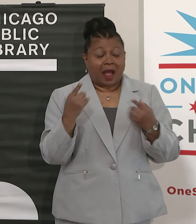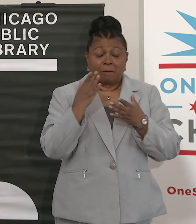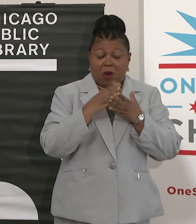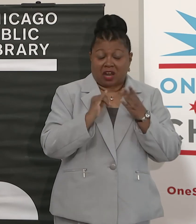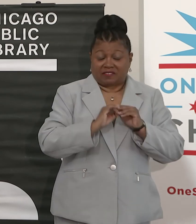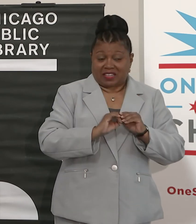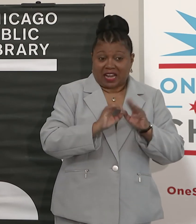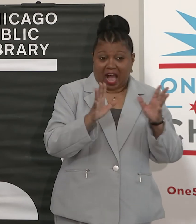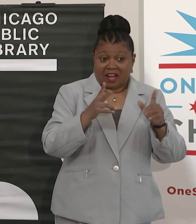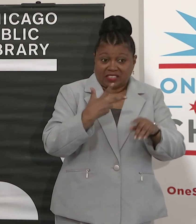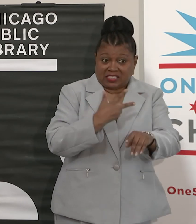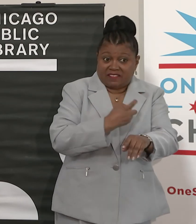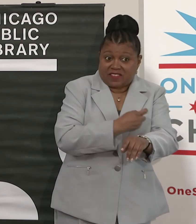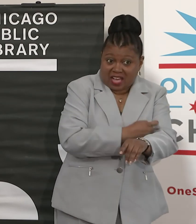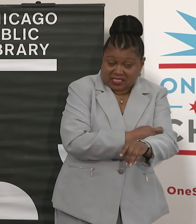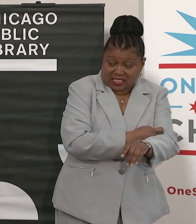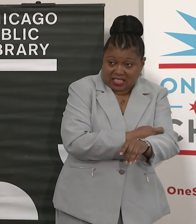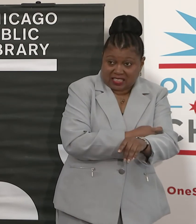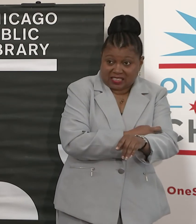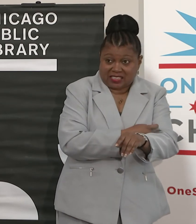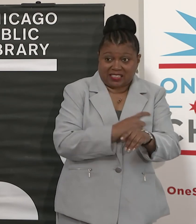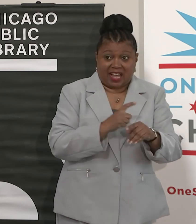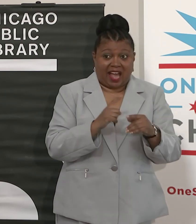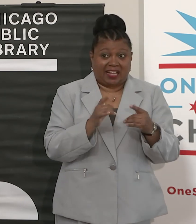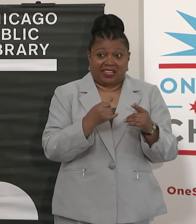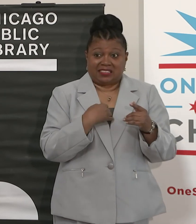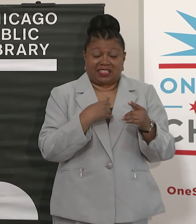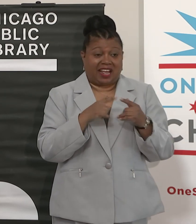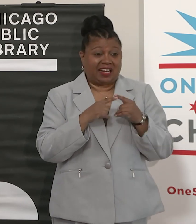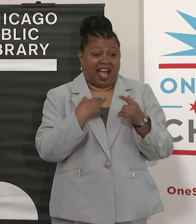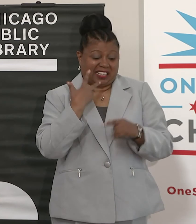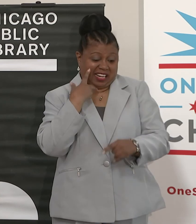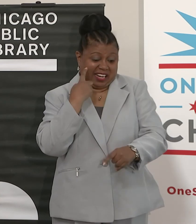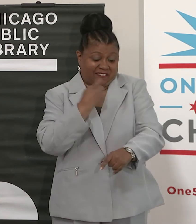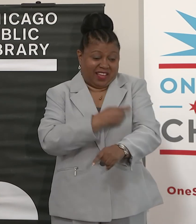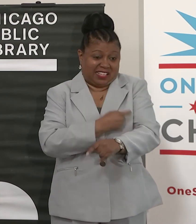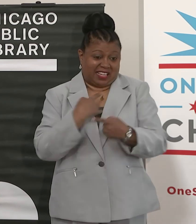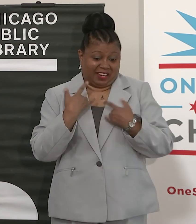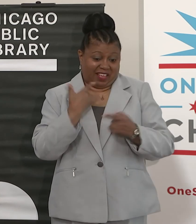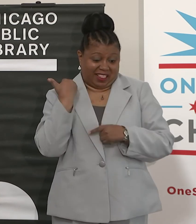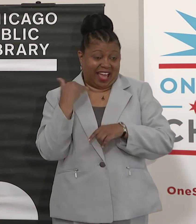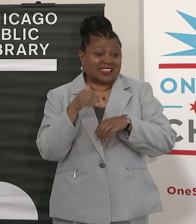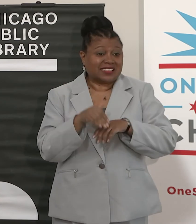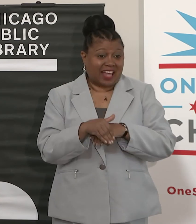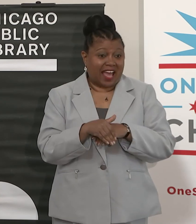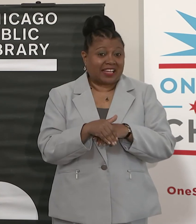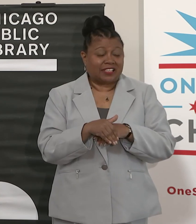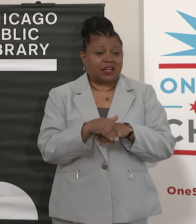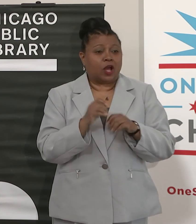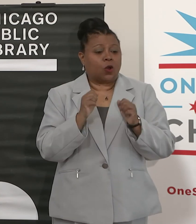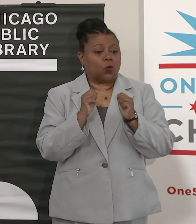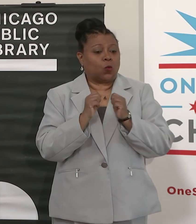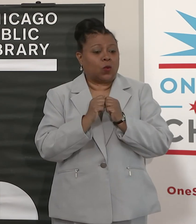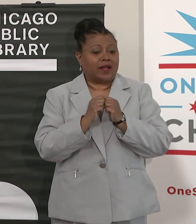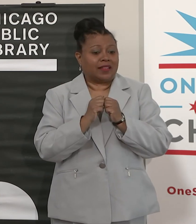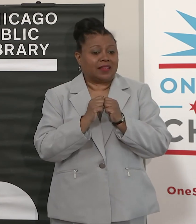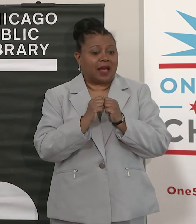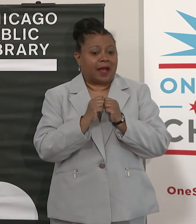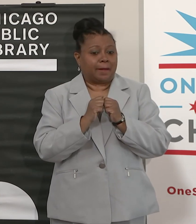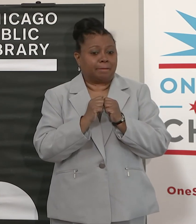of it, obviously, is the vaccine. I was just at a vaccination event last night with